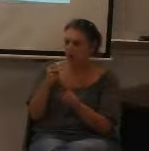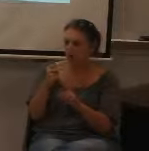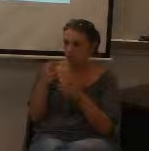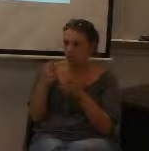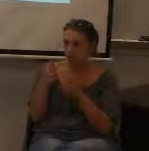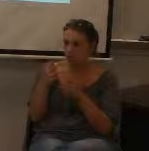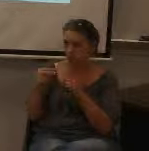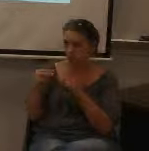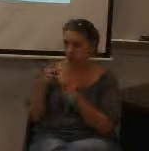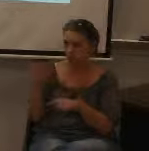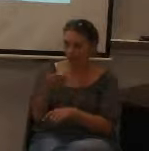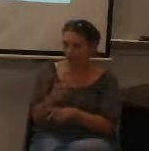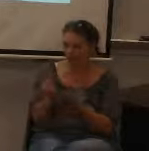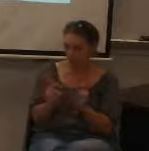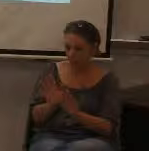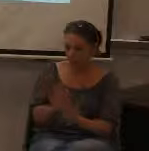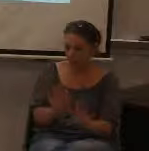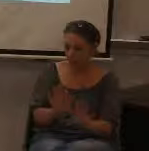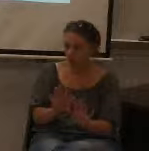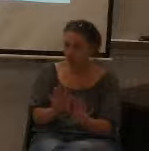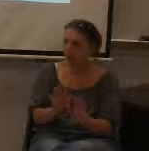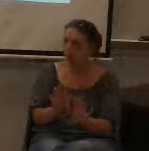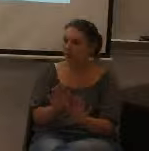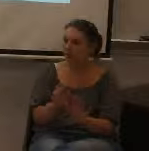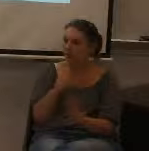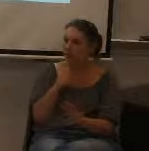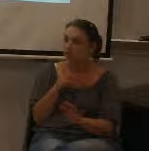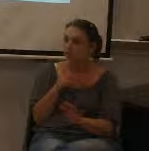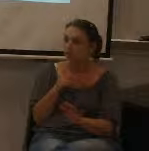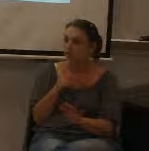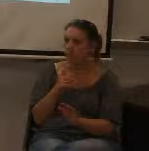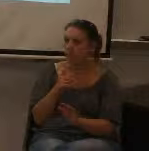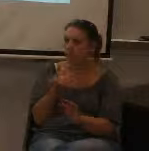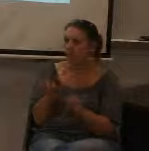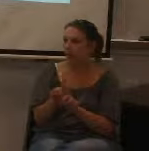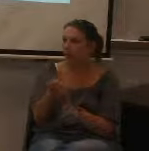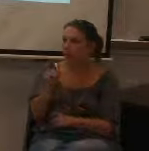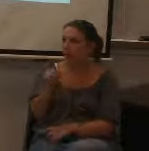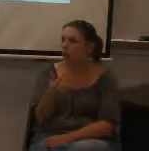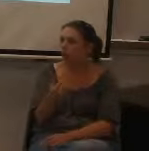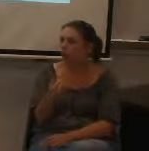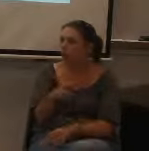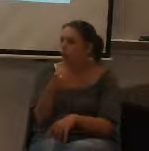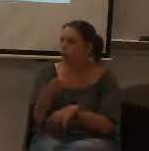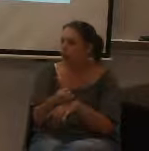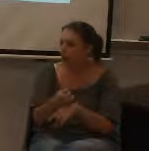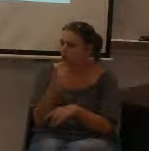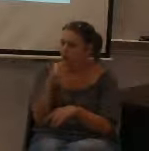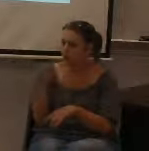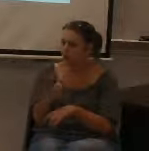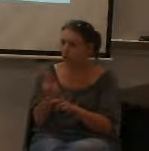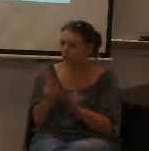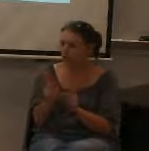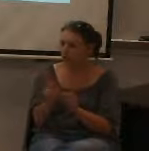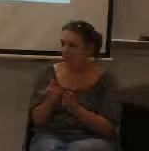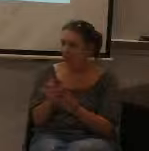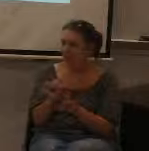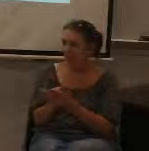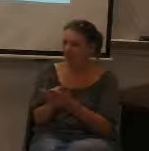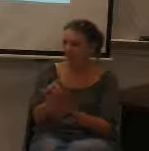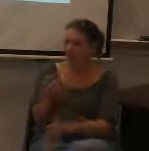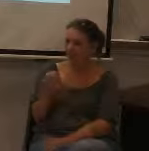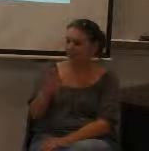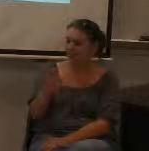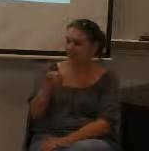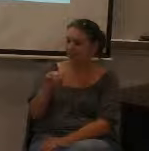people talk about it, because microhabitat to fish people is like a log or a rock. And that's like decimeter